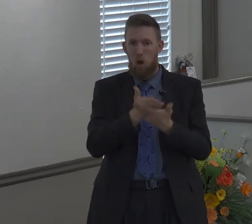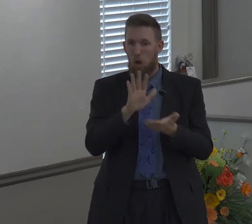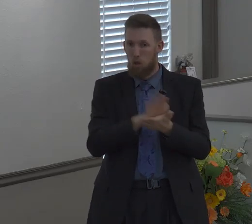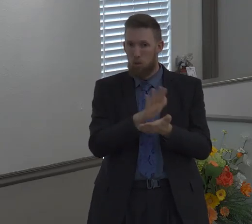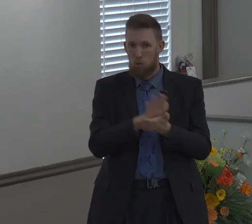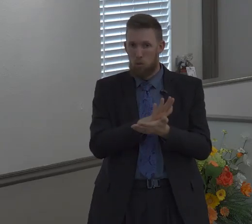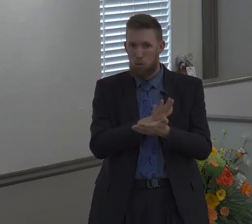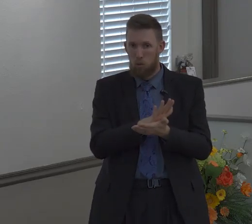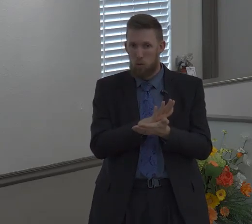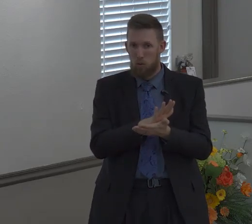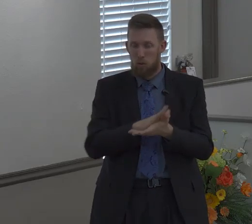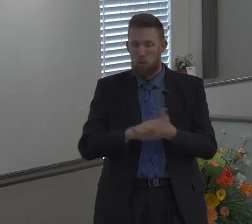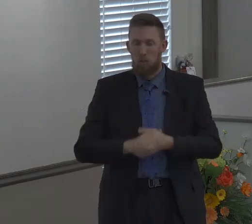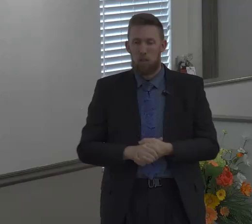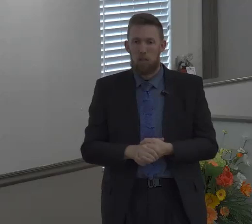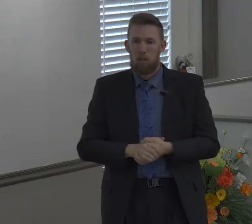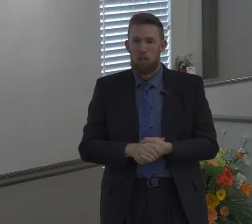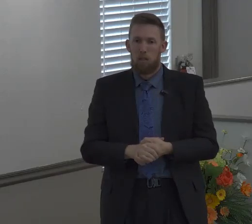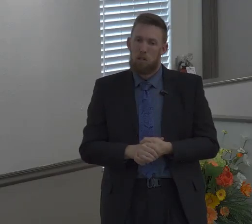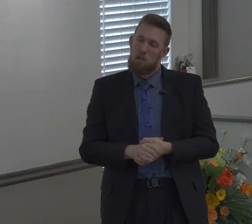But listen to me.